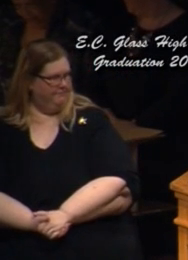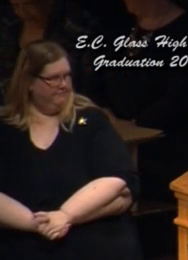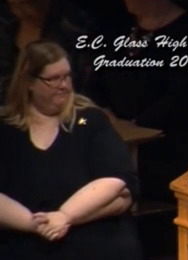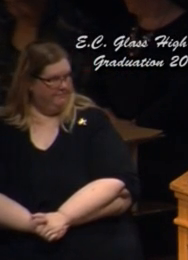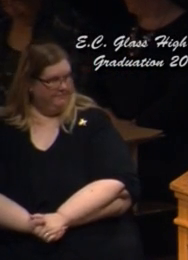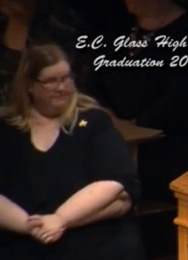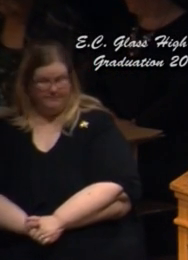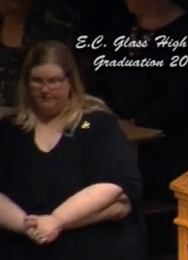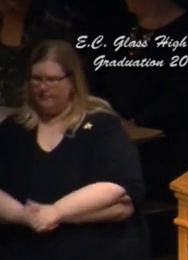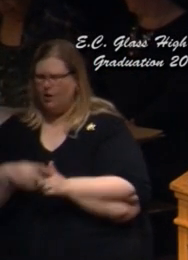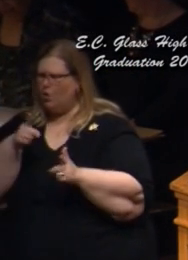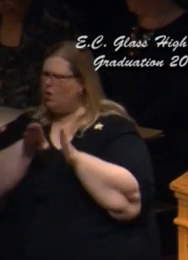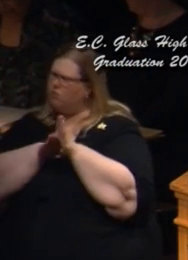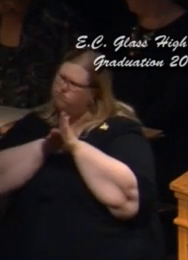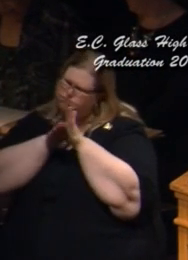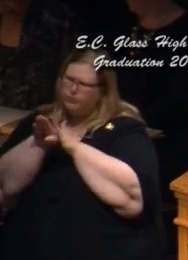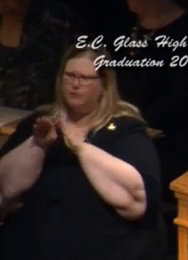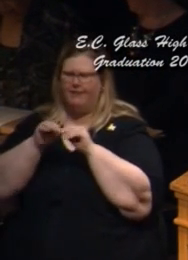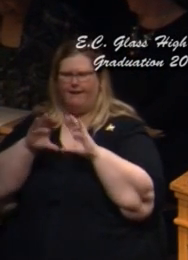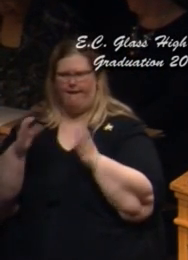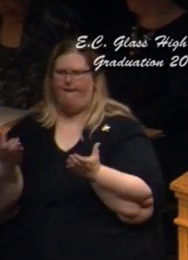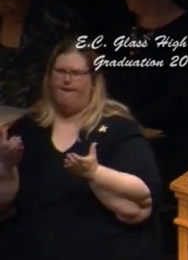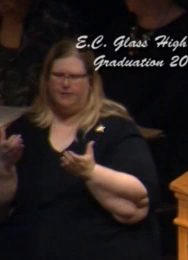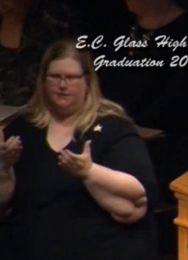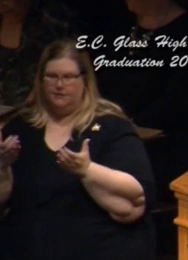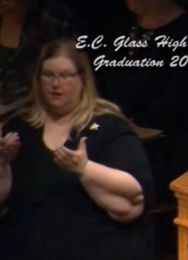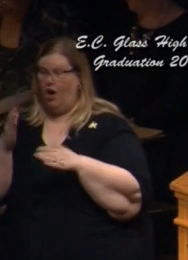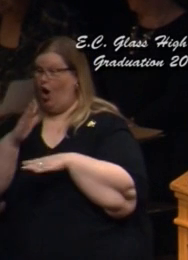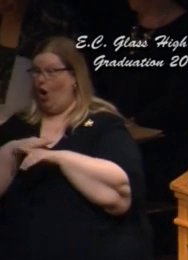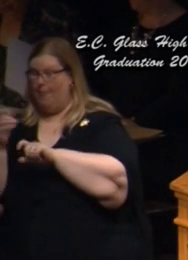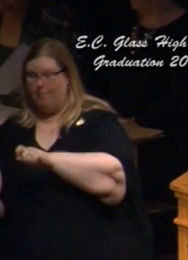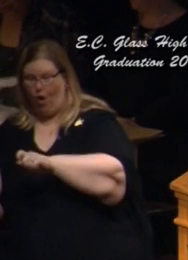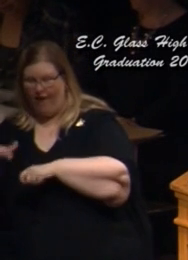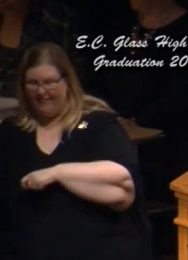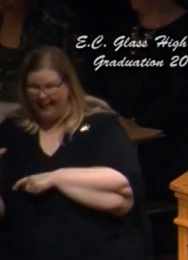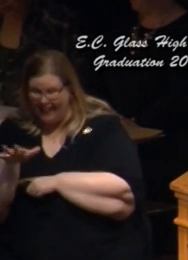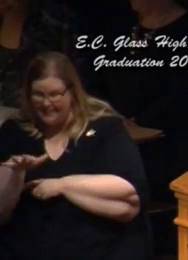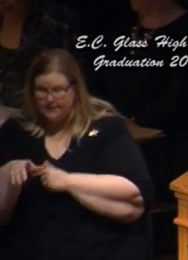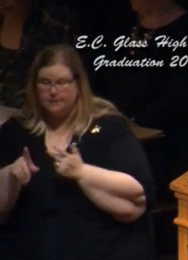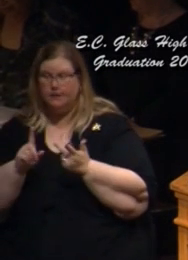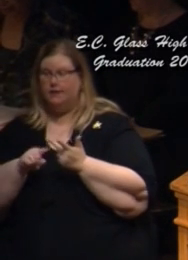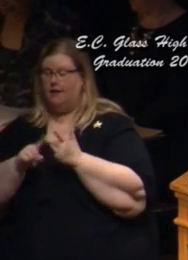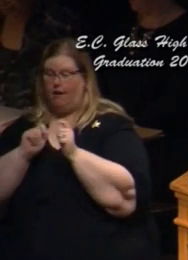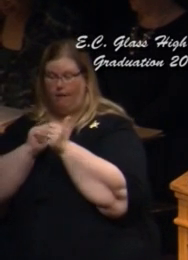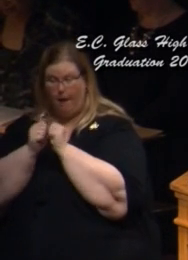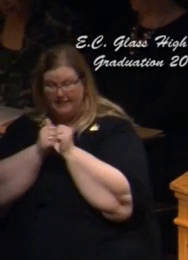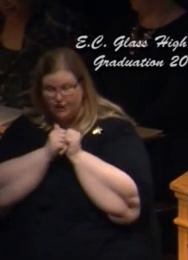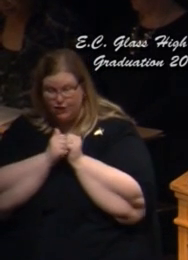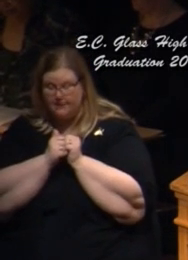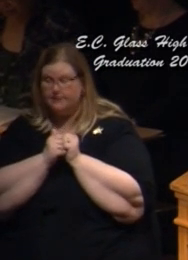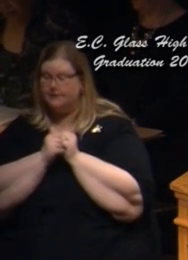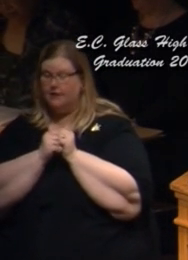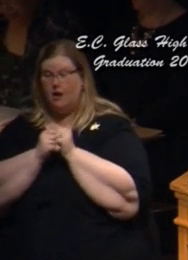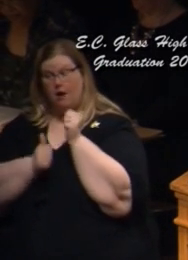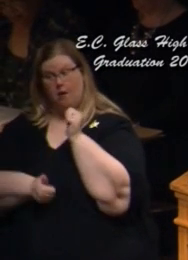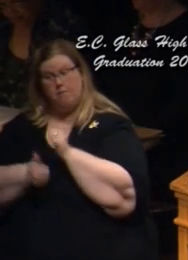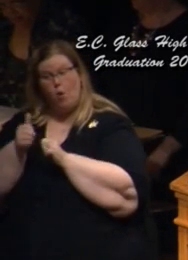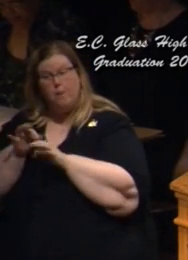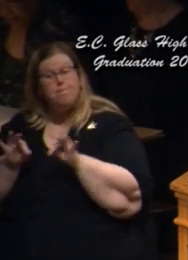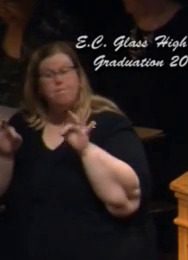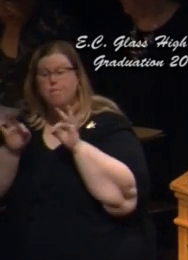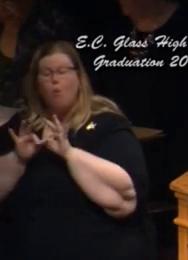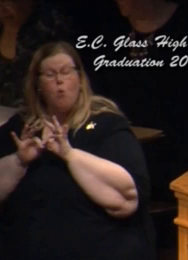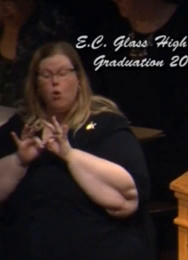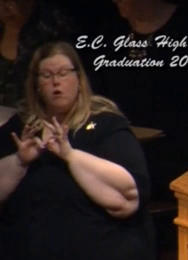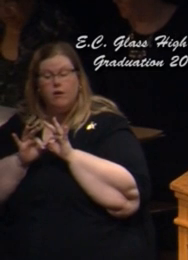You have excelled in the classrooms, on the ball fields, at competitions, and most